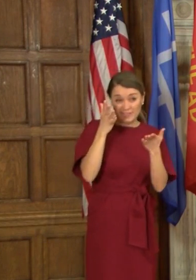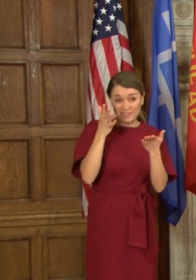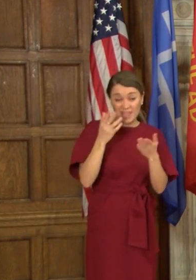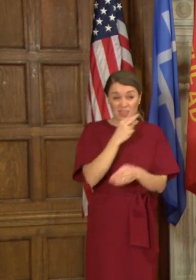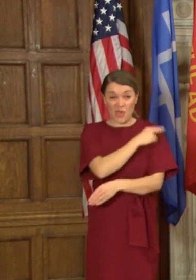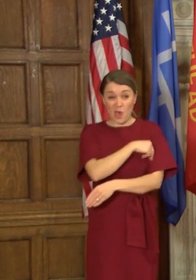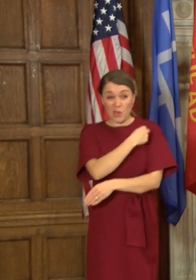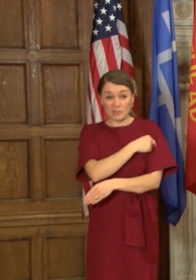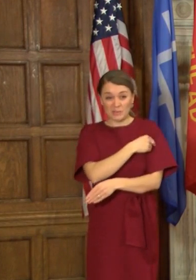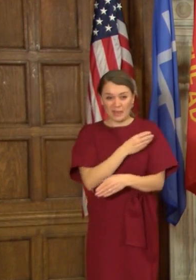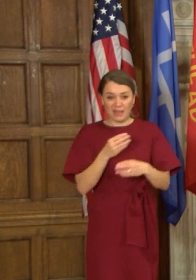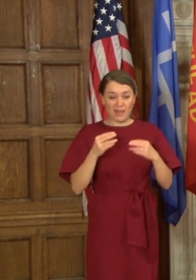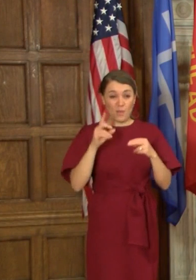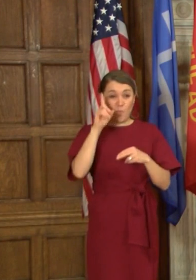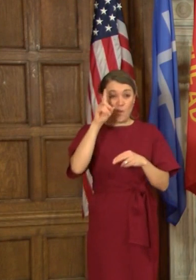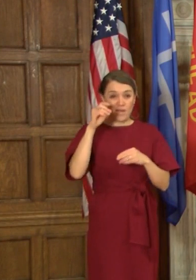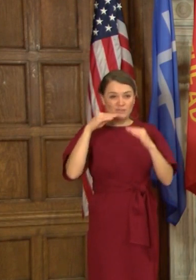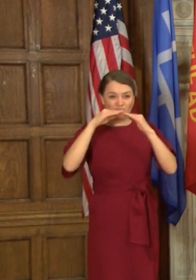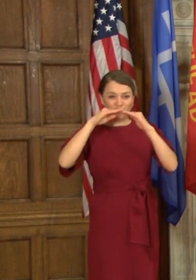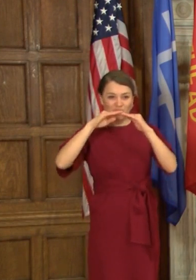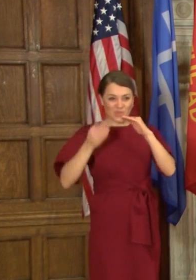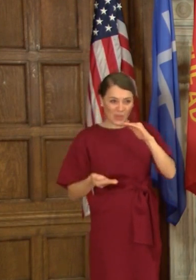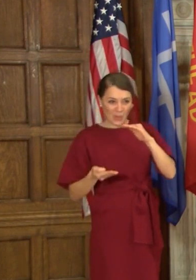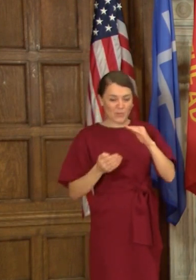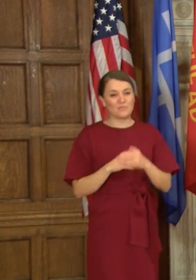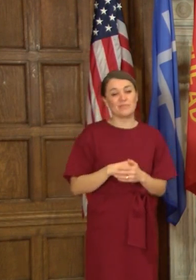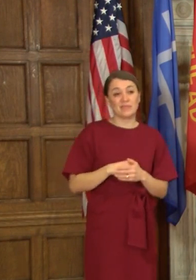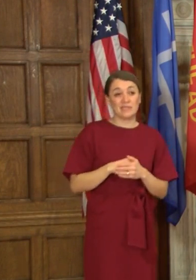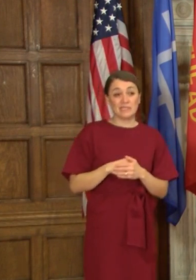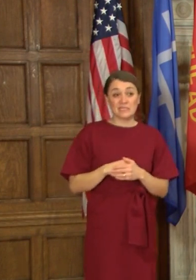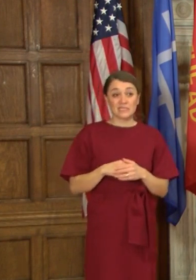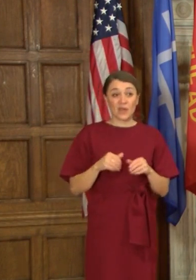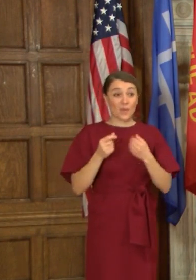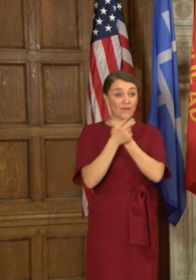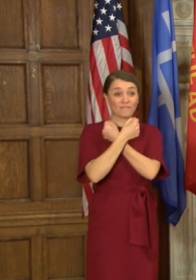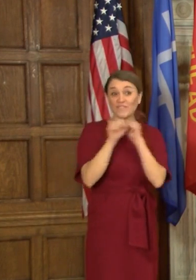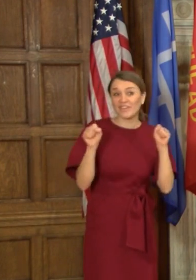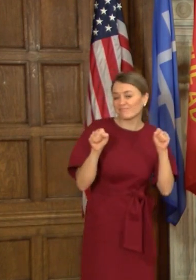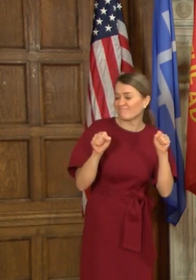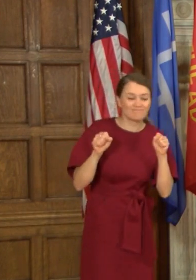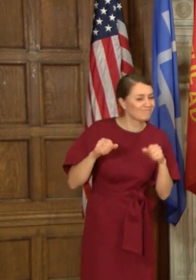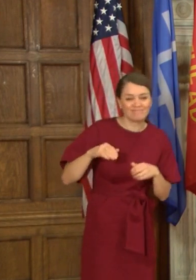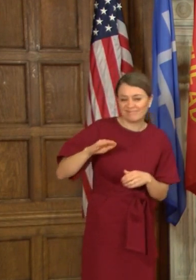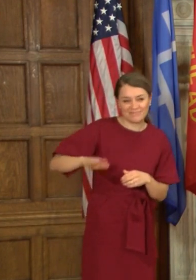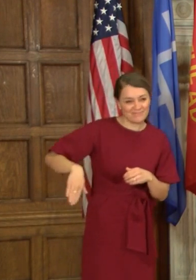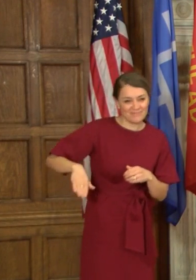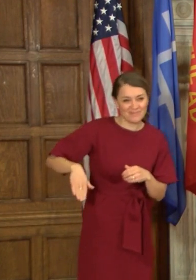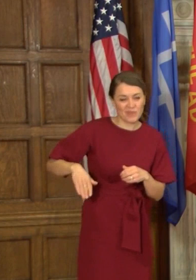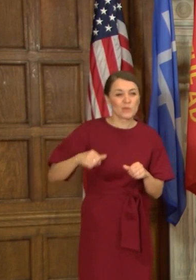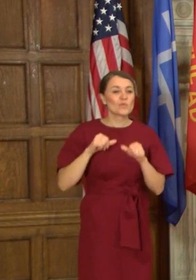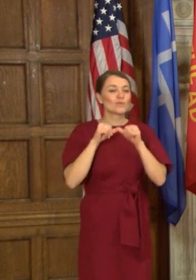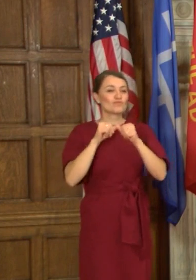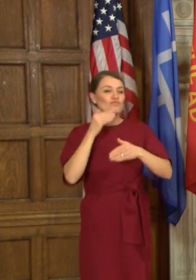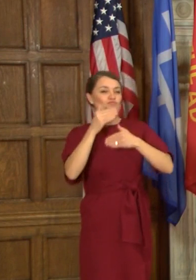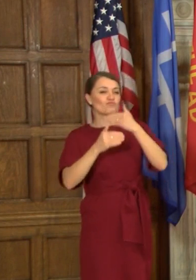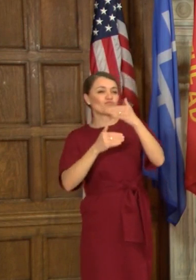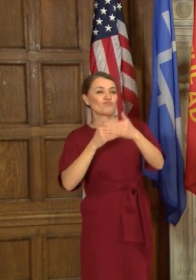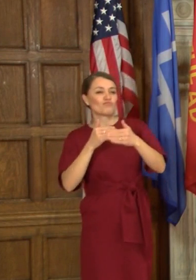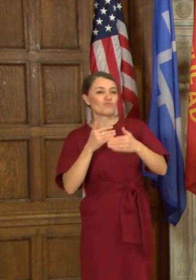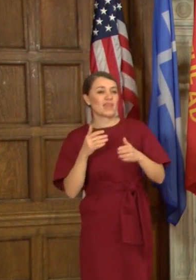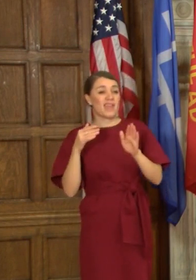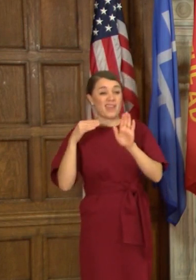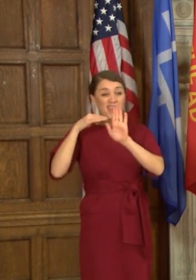under 100. While we aren't out of the woods yet, we continue to make progress and our trend lines remain